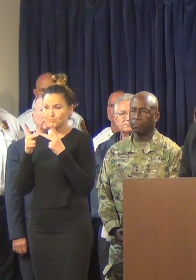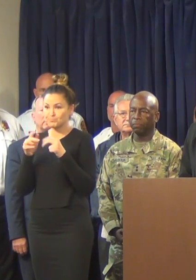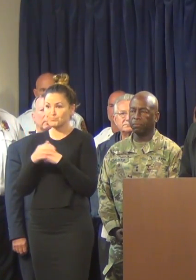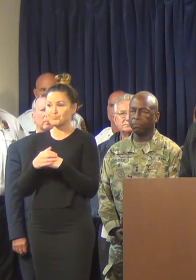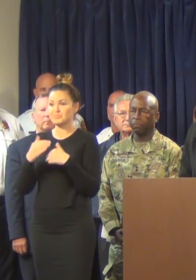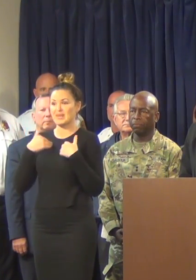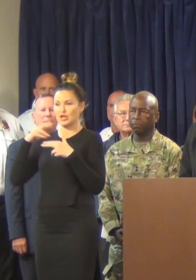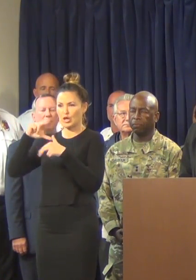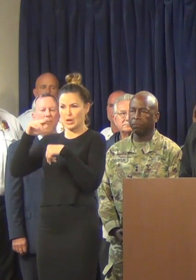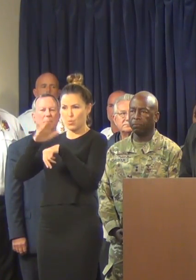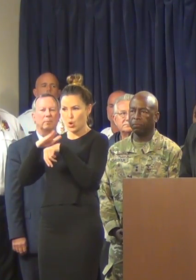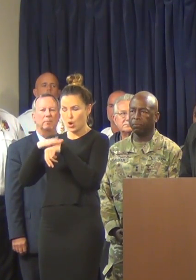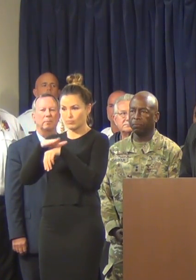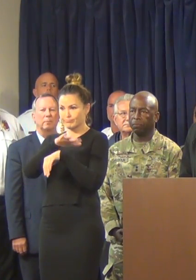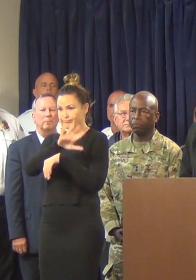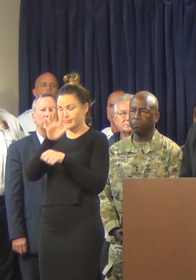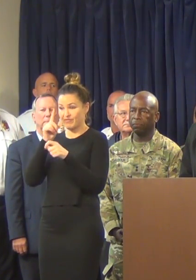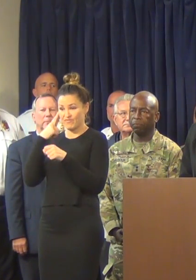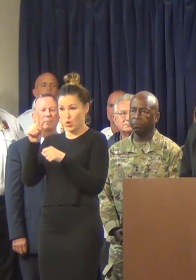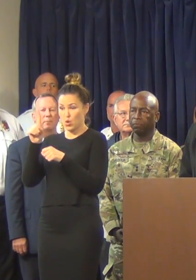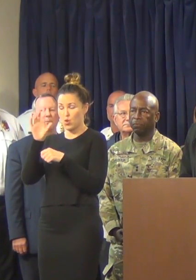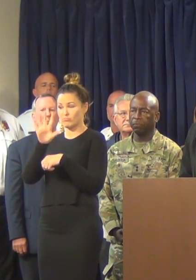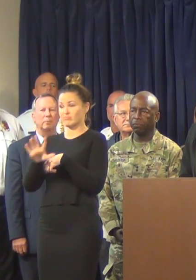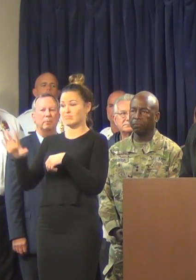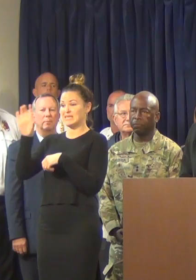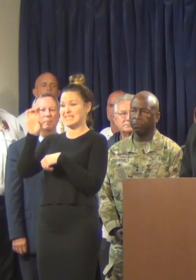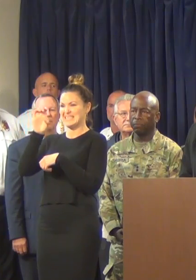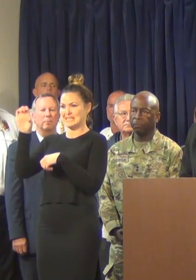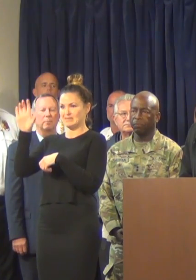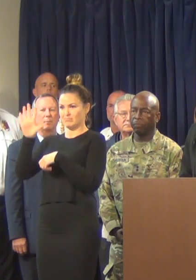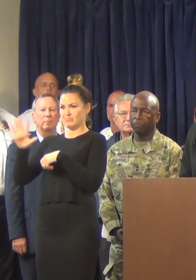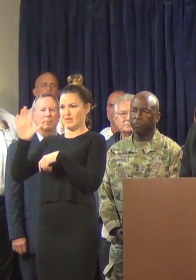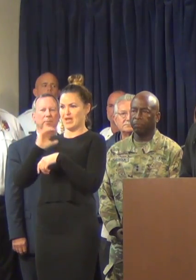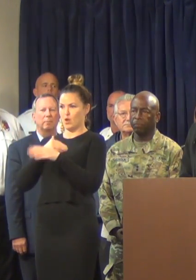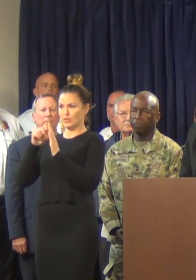There are hurricane warnings and watches along the entire east coast of our state.